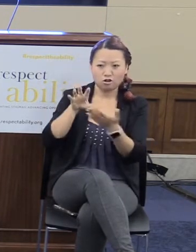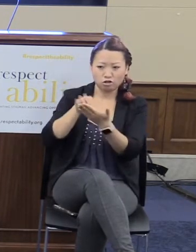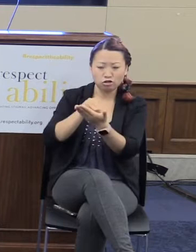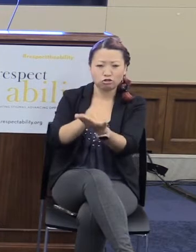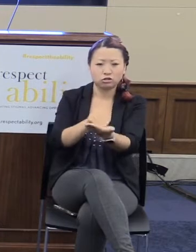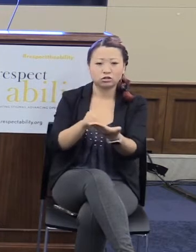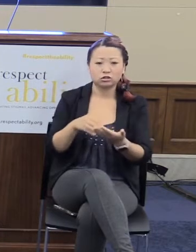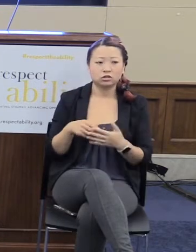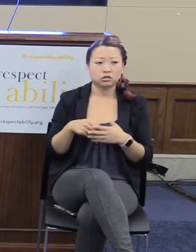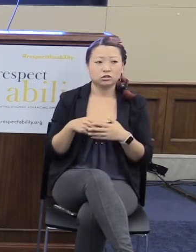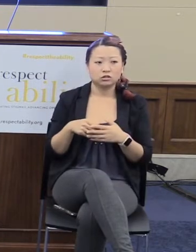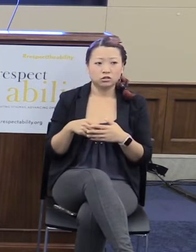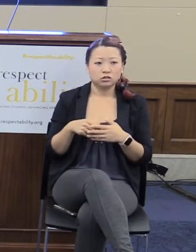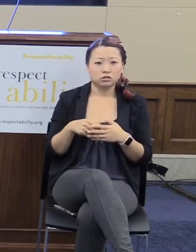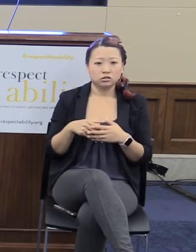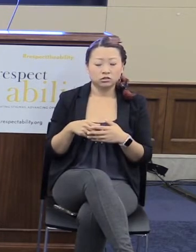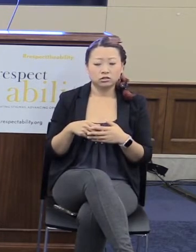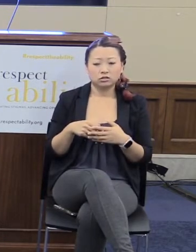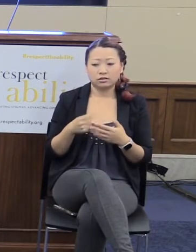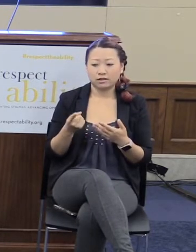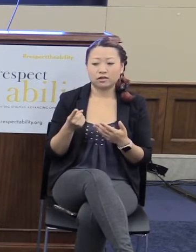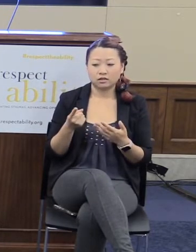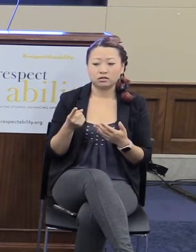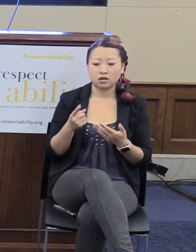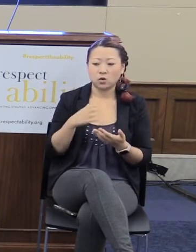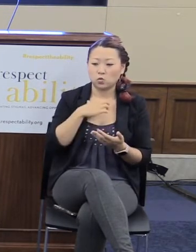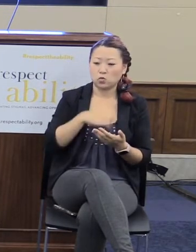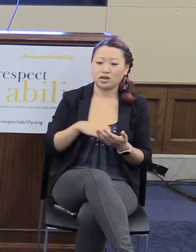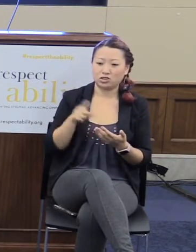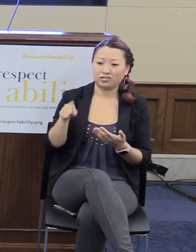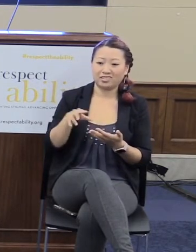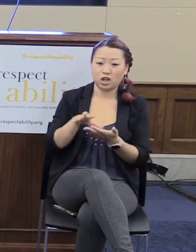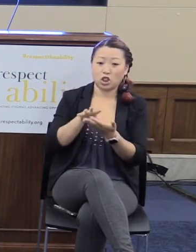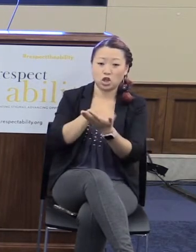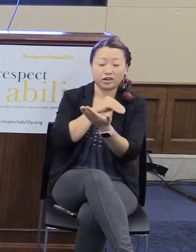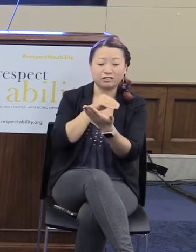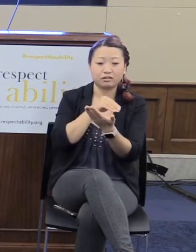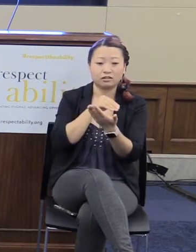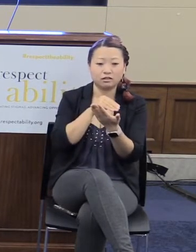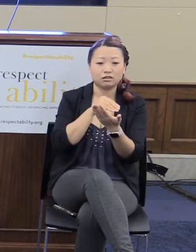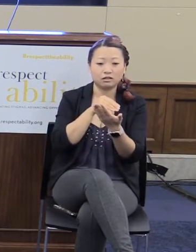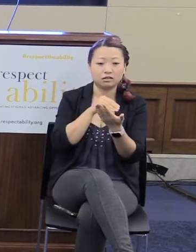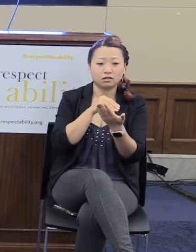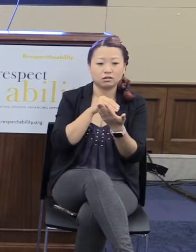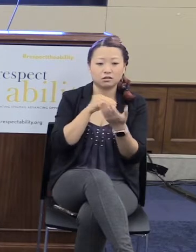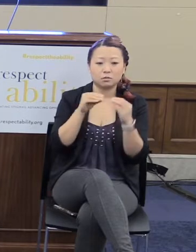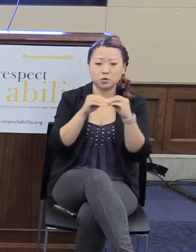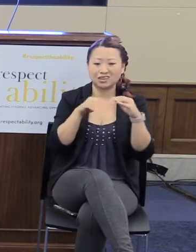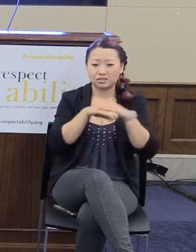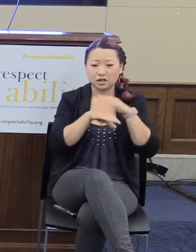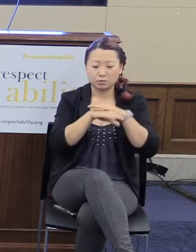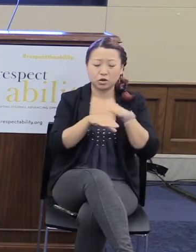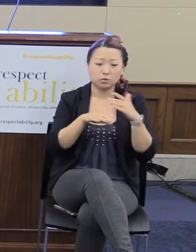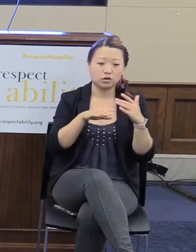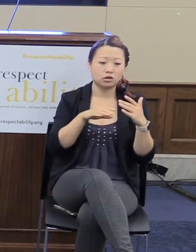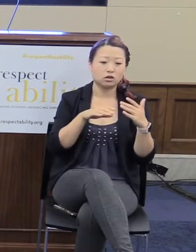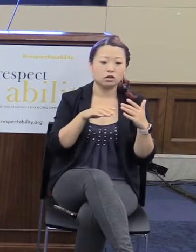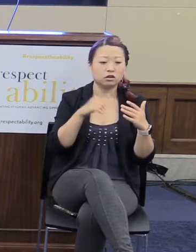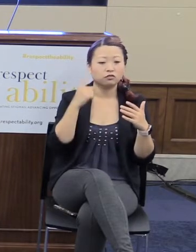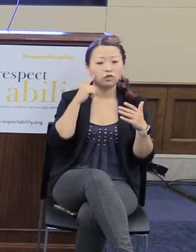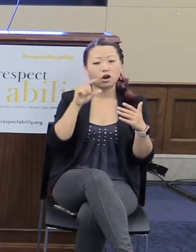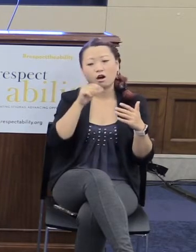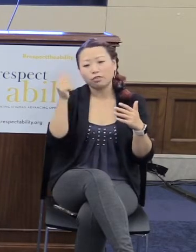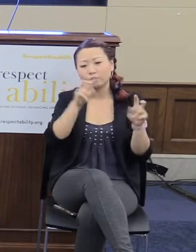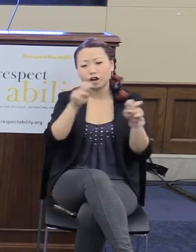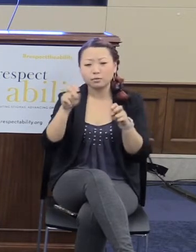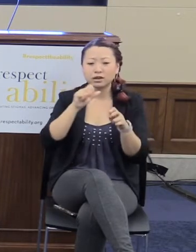have wished that those learnings came better on an online class more than having a spinal cord injury.